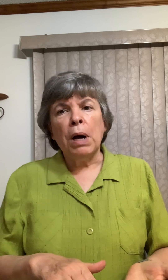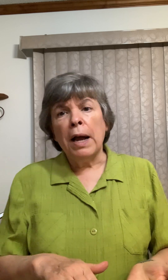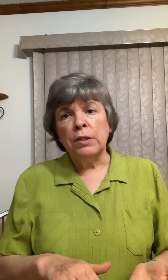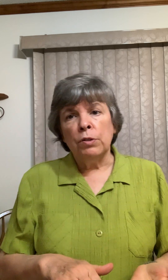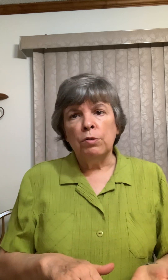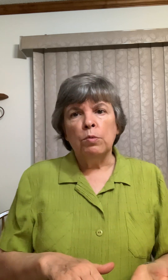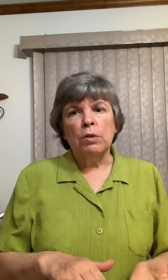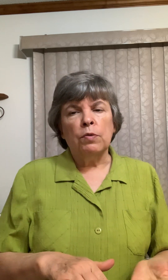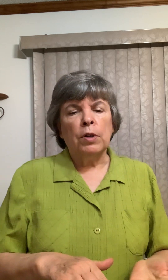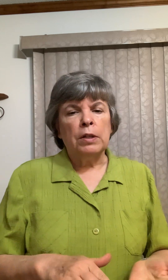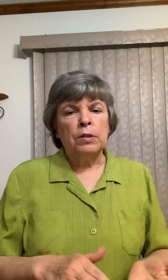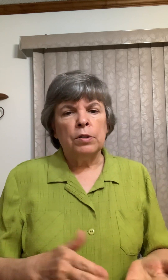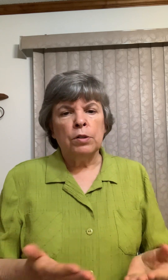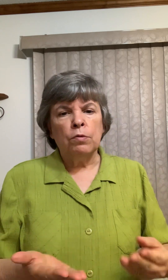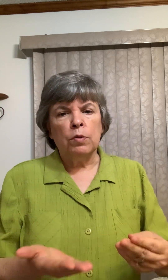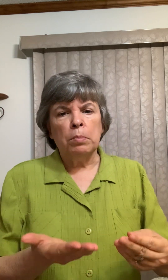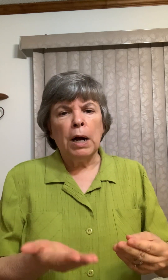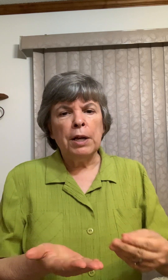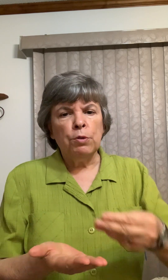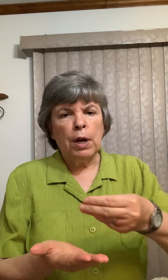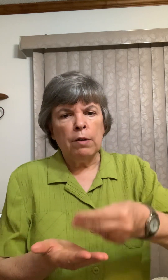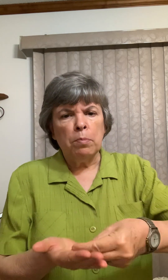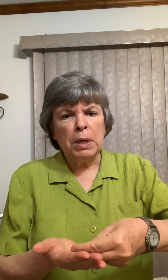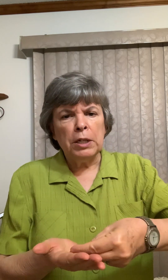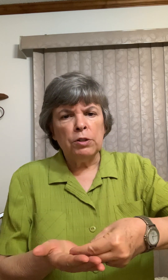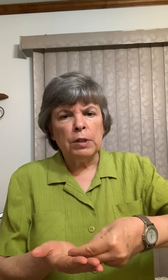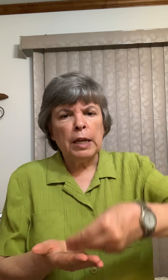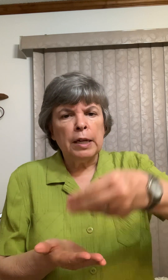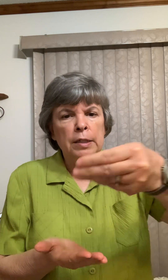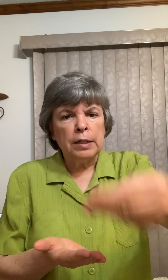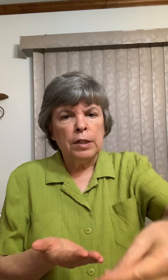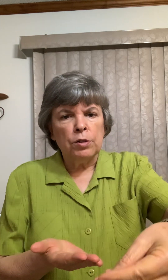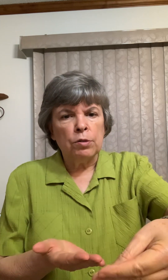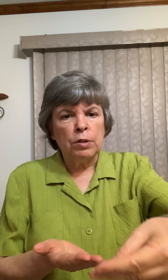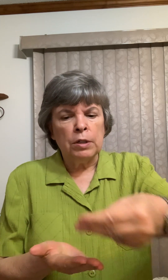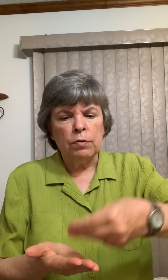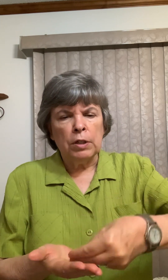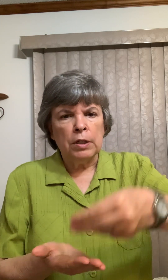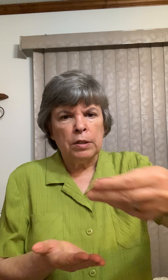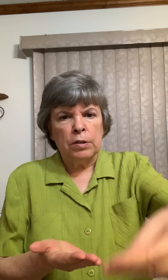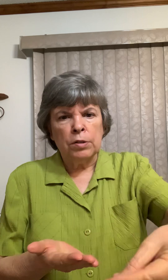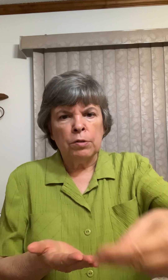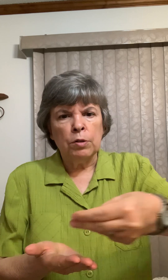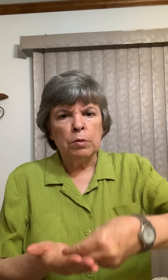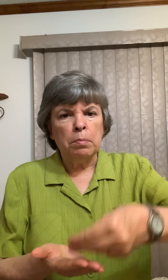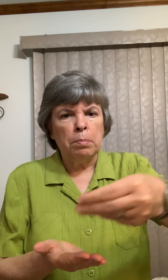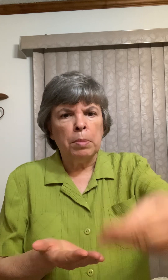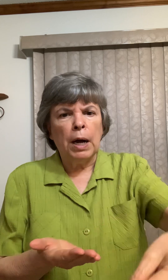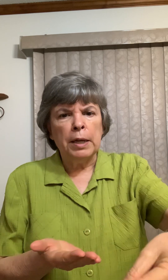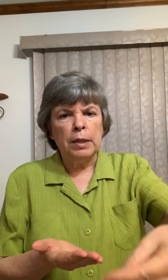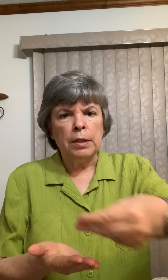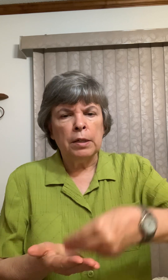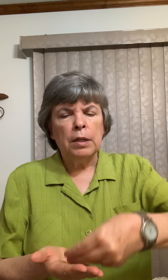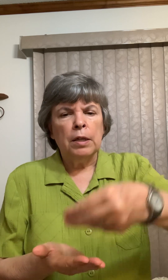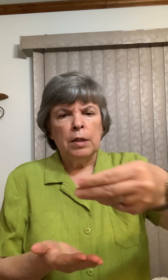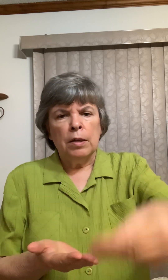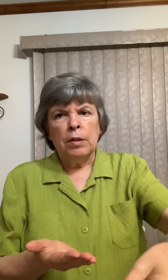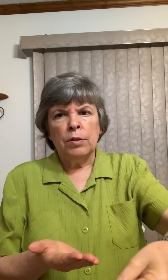Buy is a new word for us. So for buy, you have money in your hand and you're giving it. So you're buying.